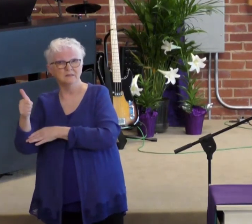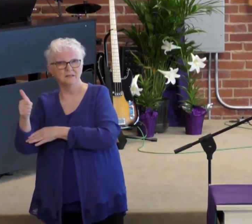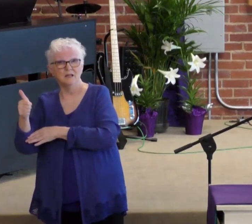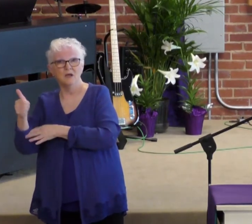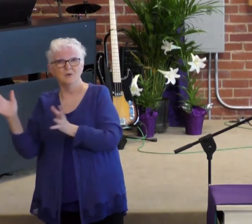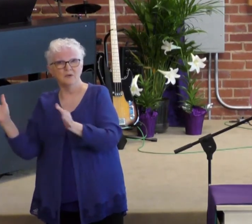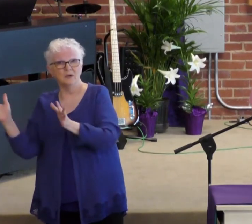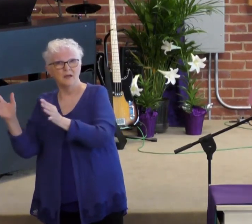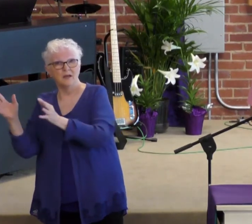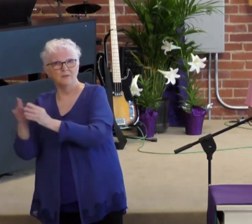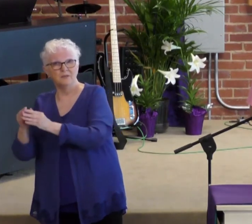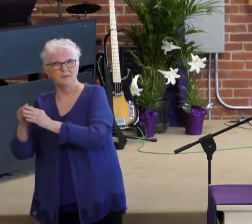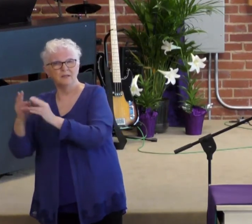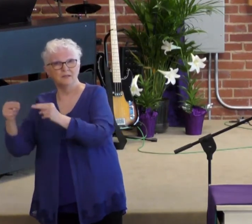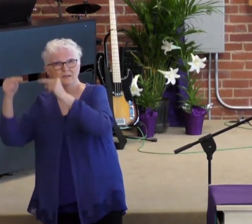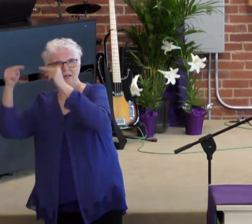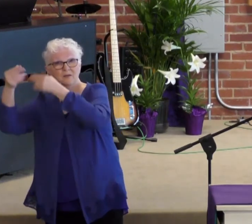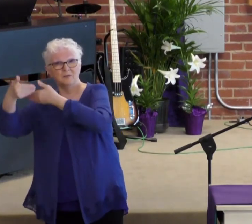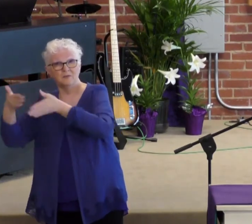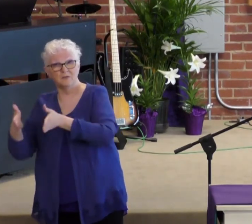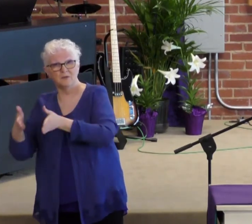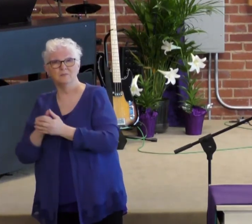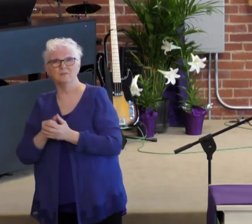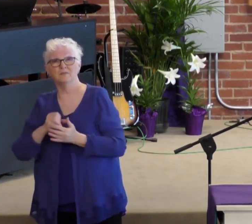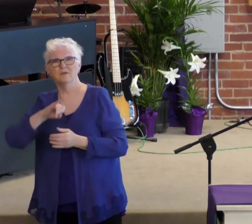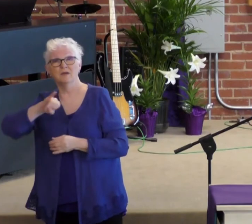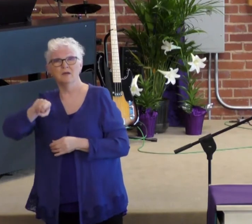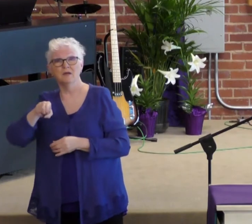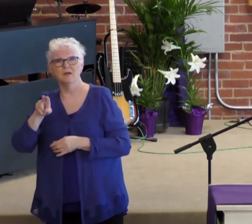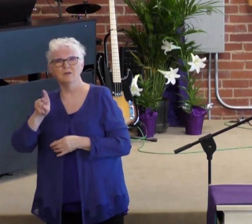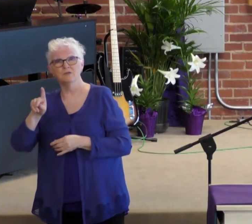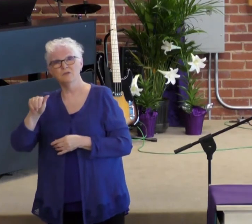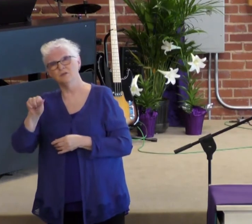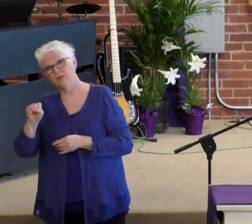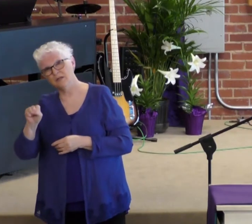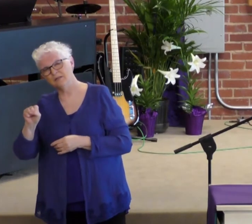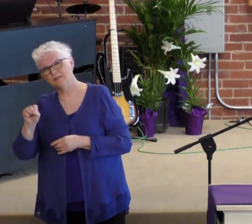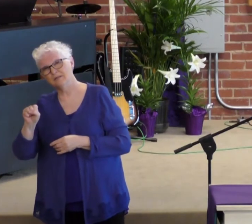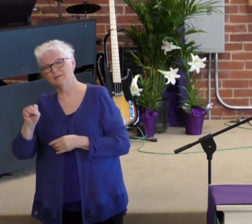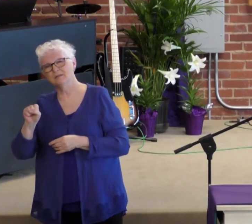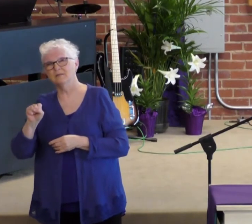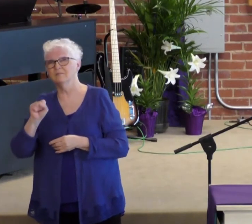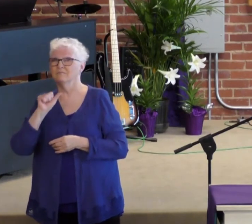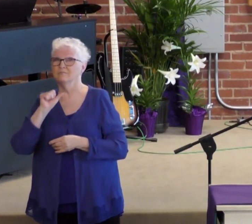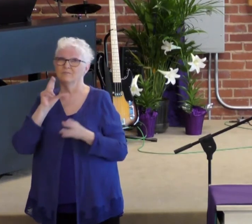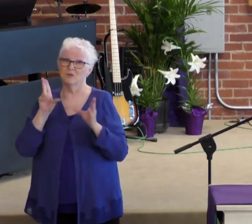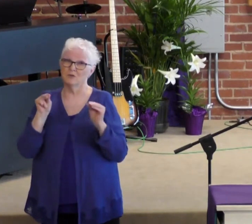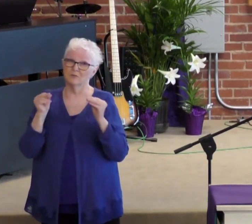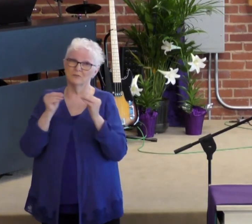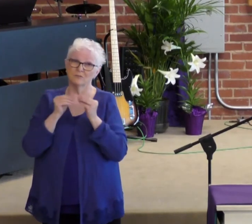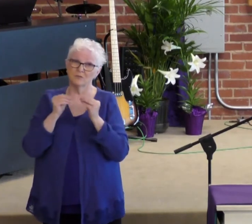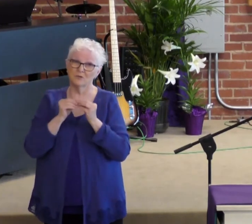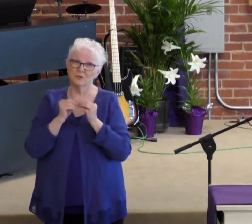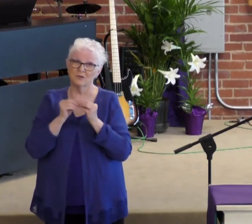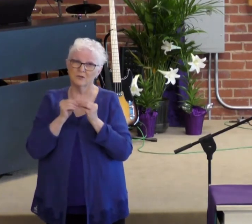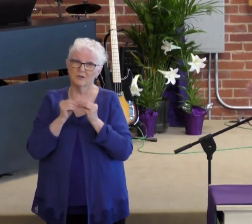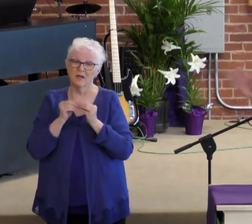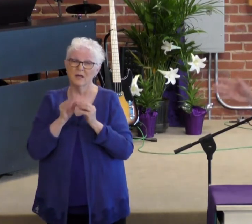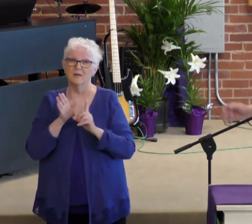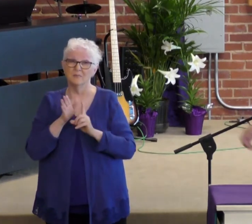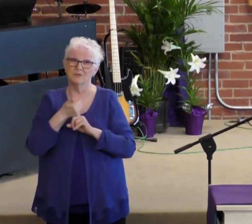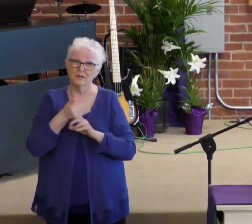the upper room. Remember, Judas is no longer with them, having betrayed the Lord and gone out and hanged himself.